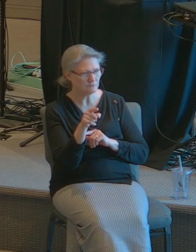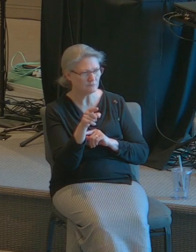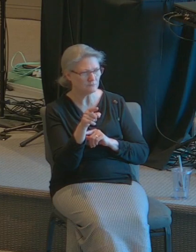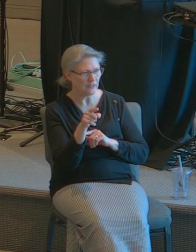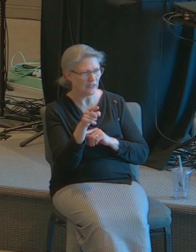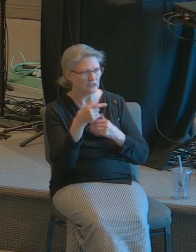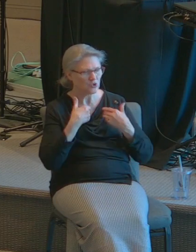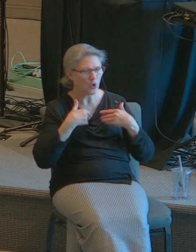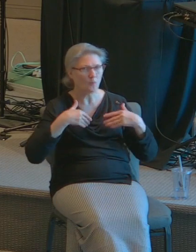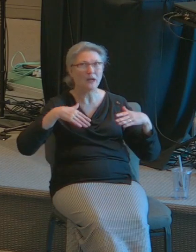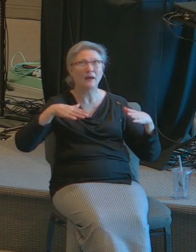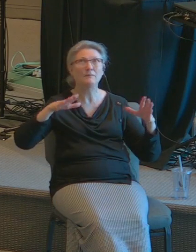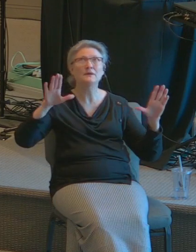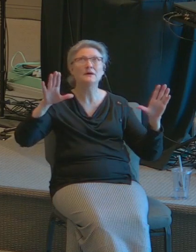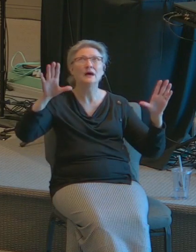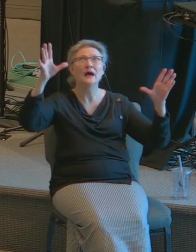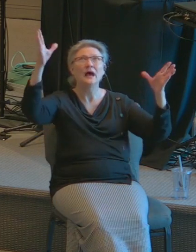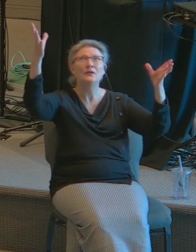I